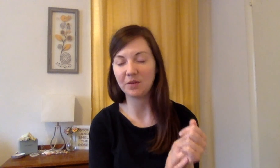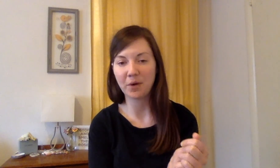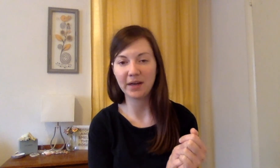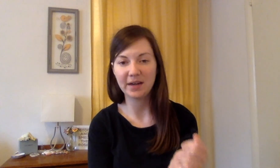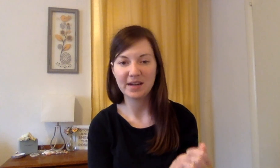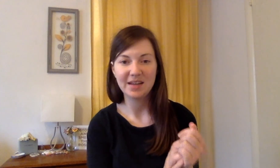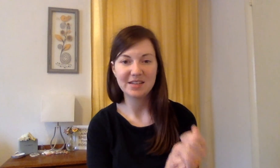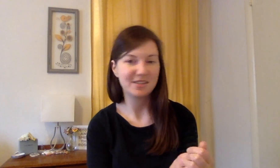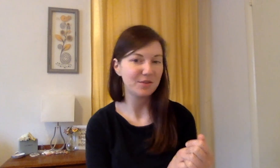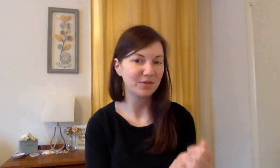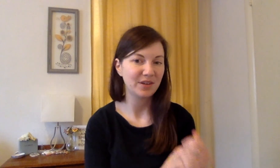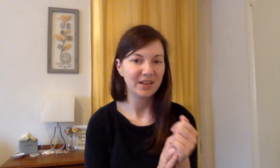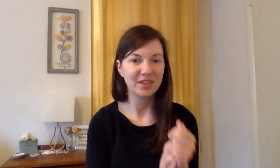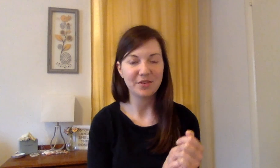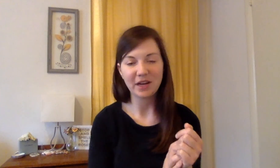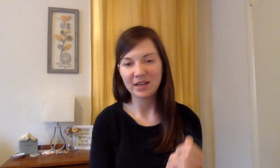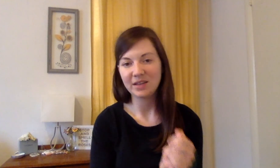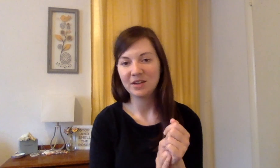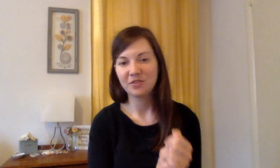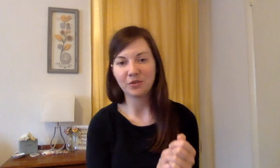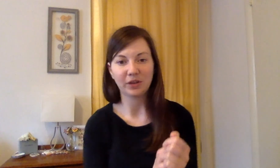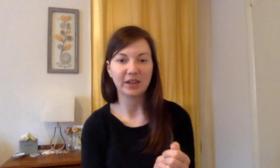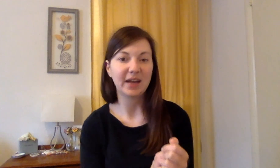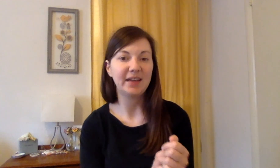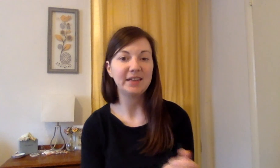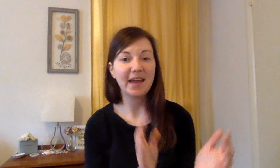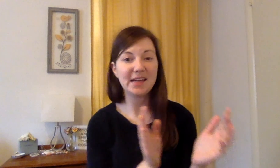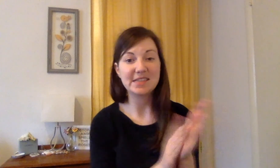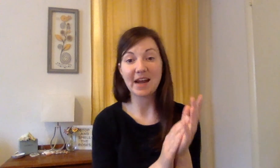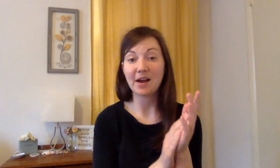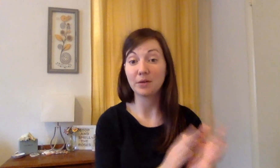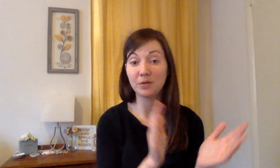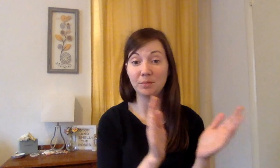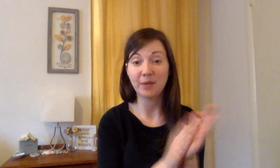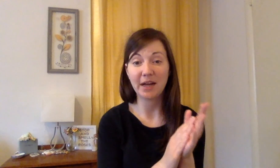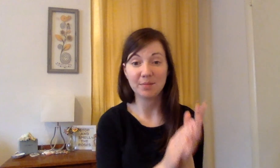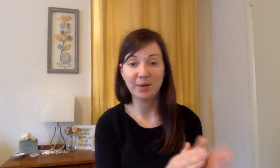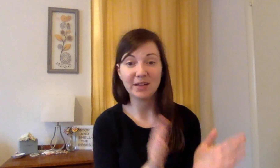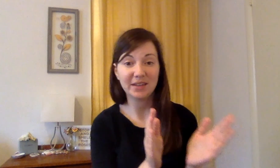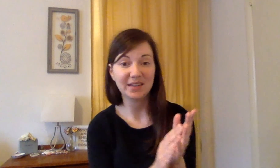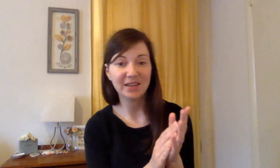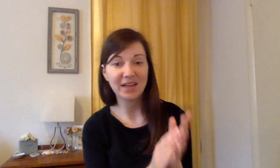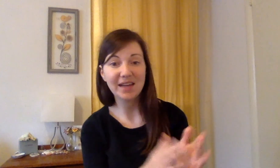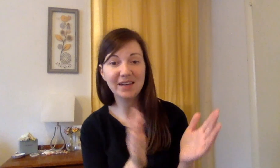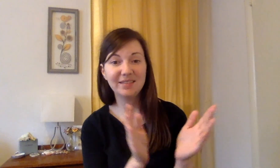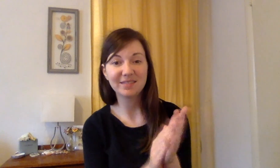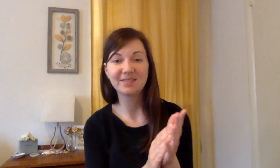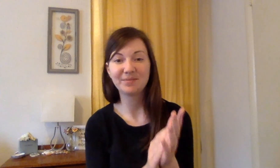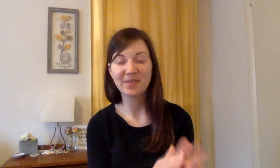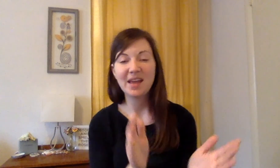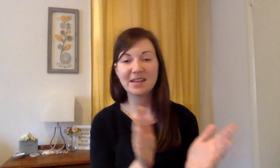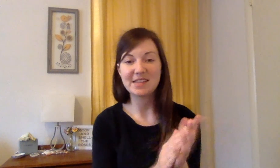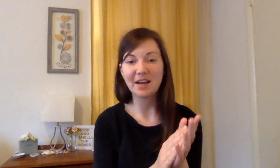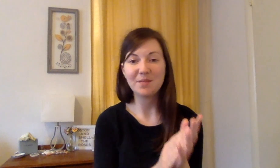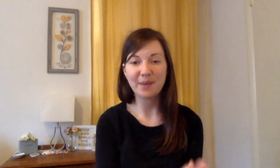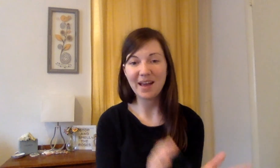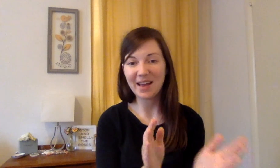1, 2, 3, 4, gonna lay down my burden down by